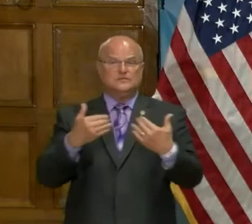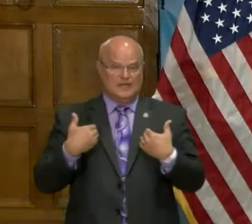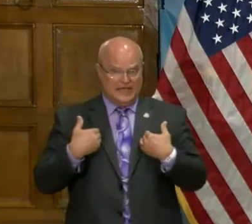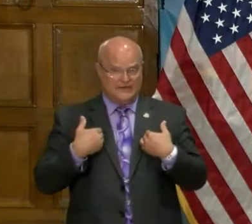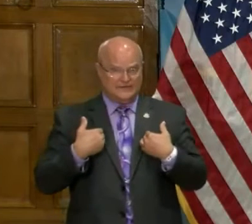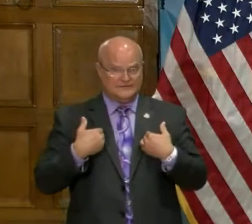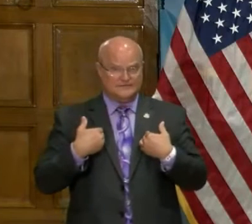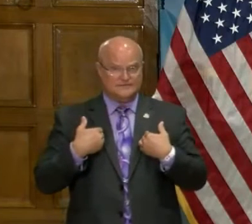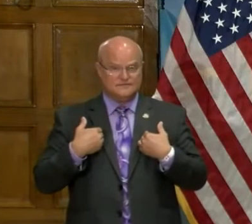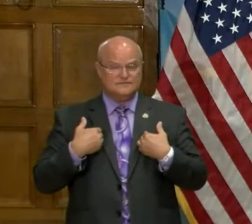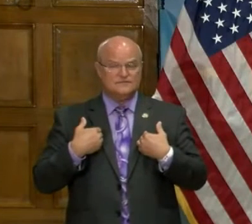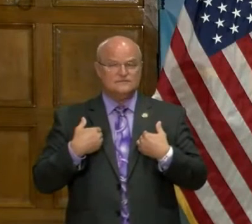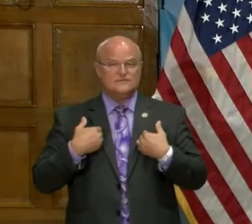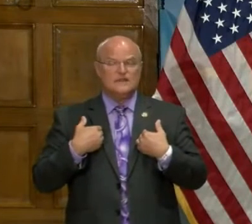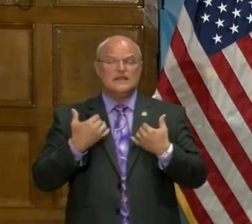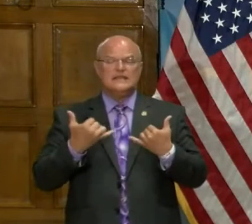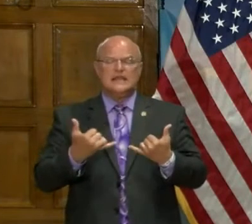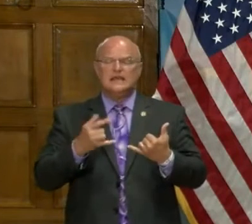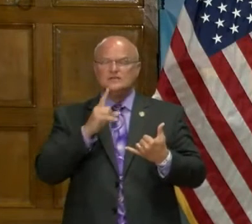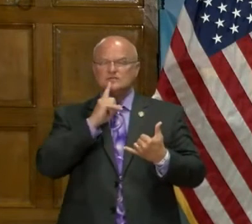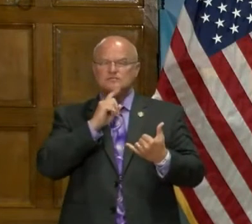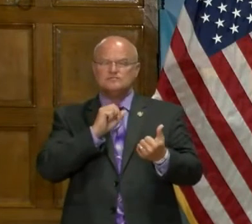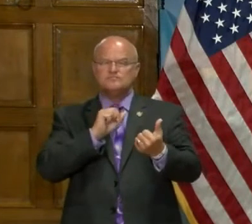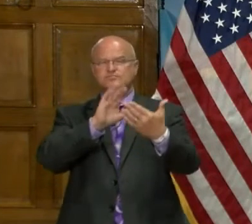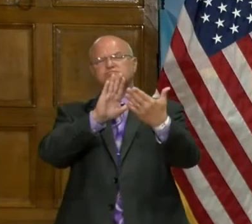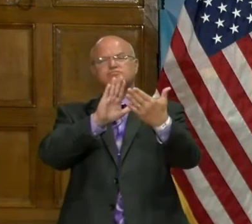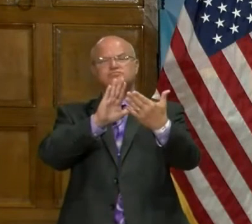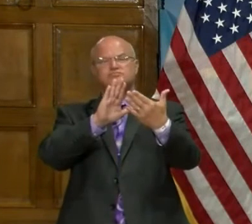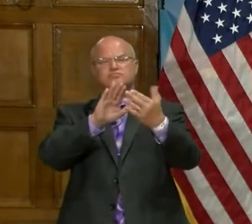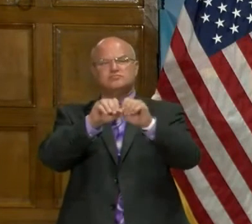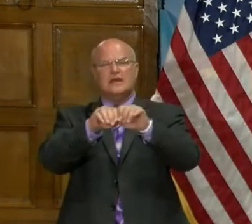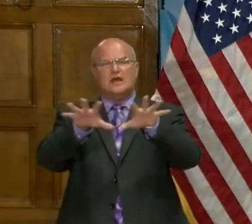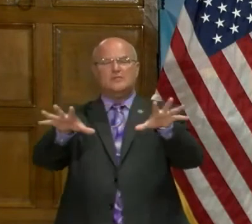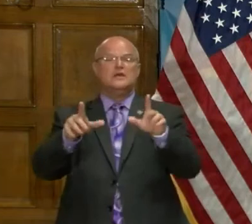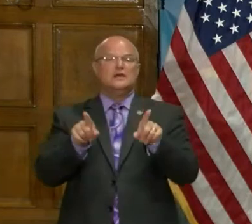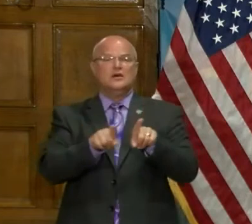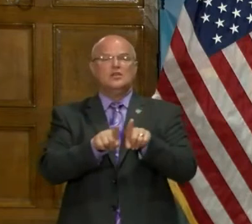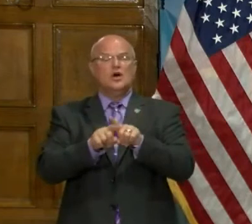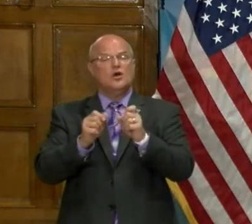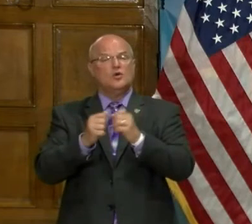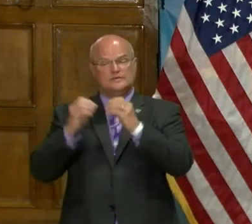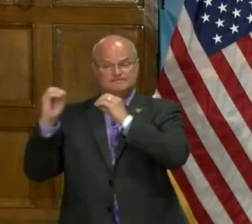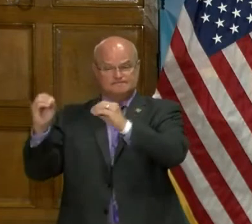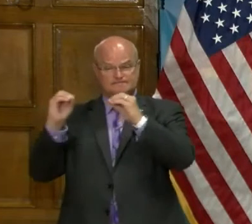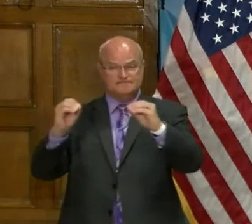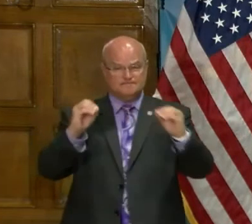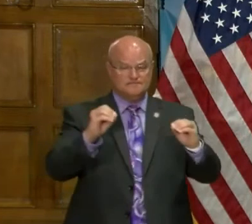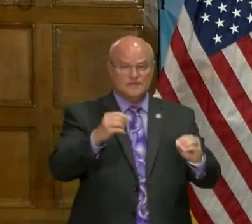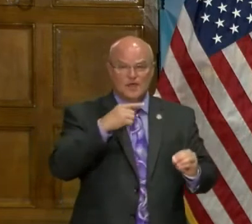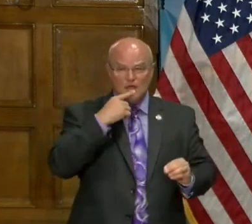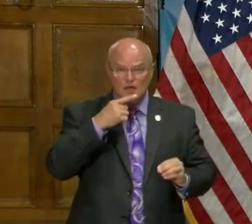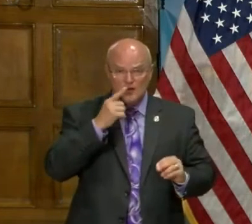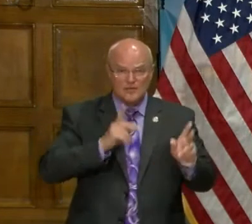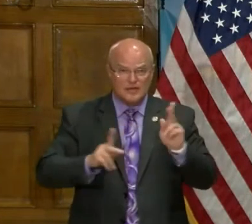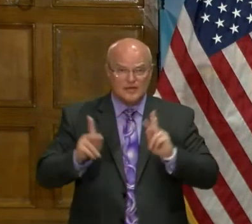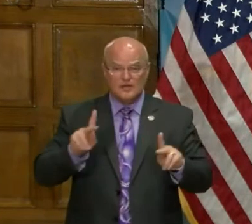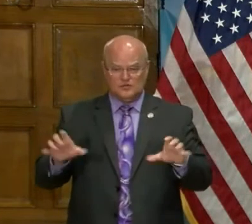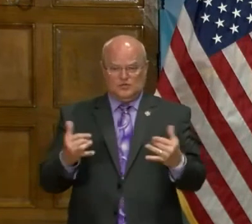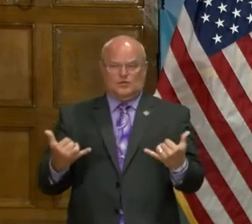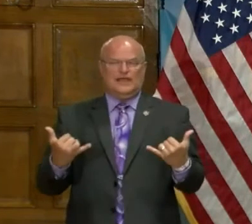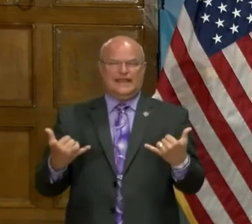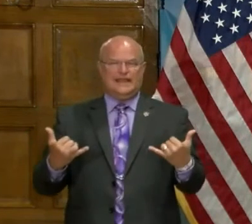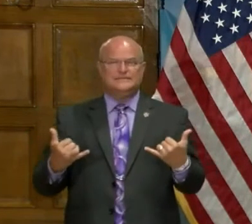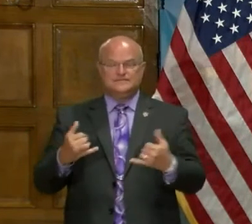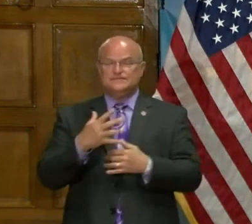have to combat this outbreak, along with education of the public, which we're doing right